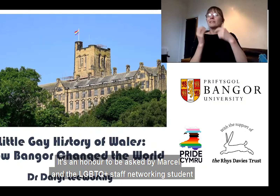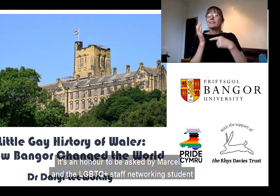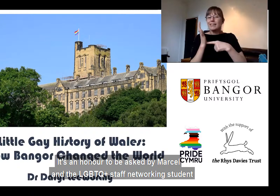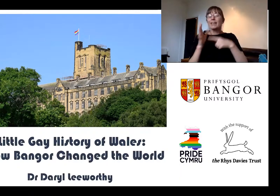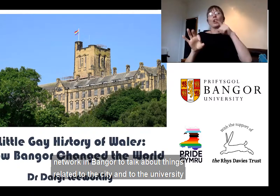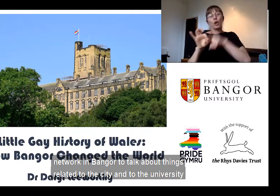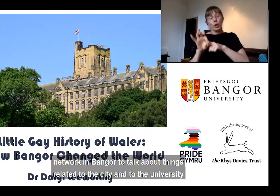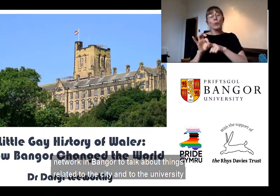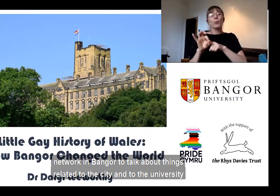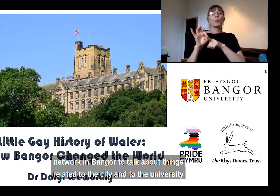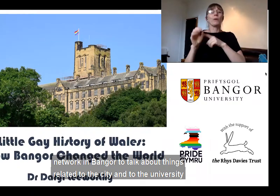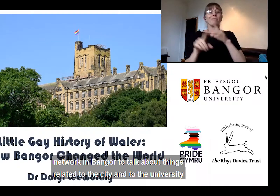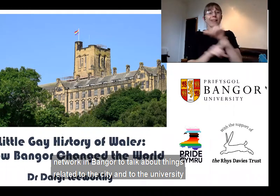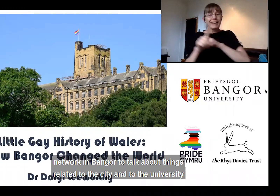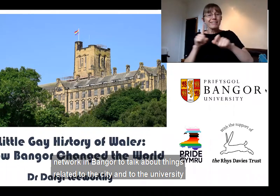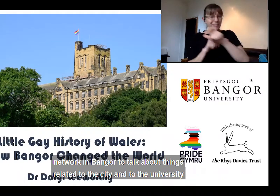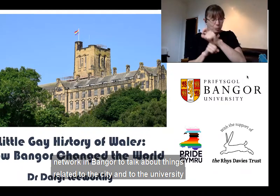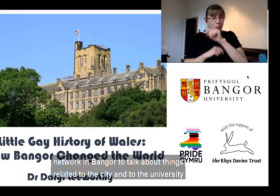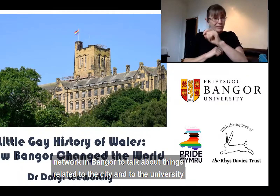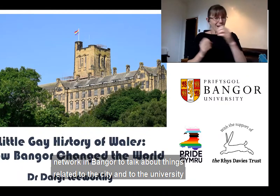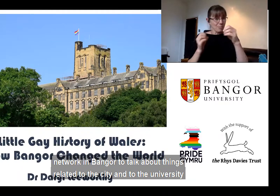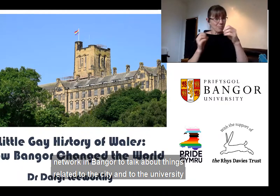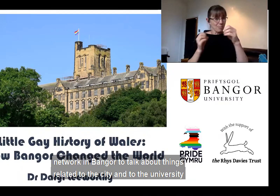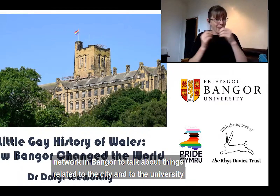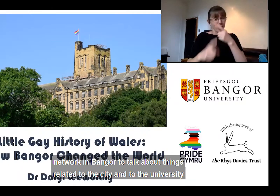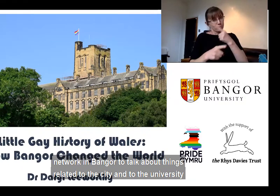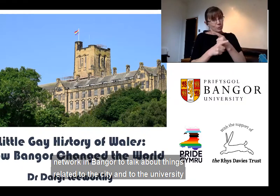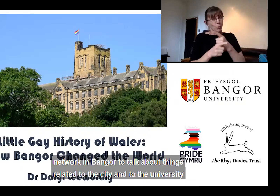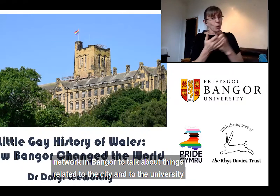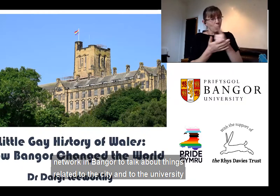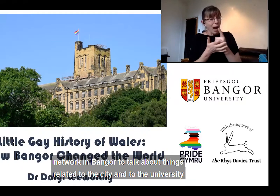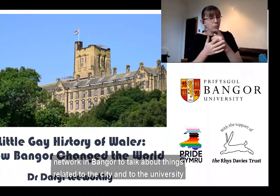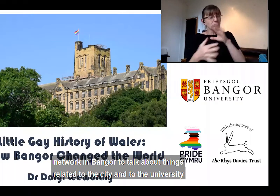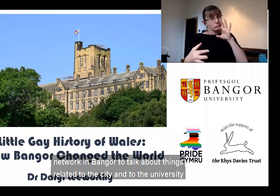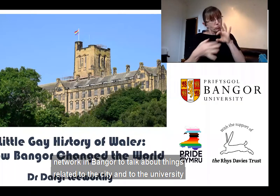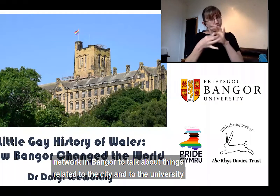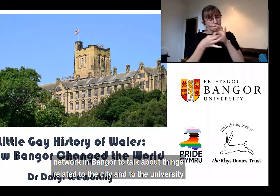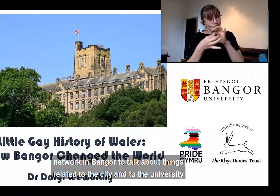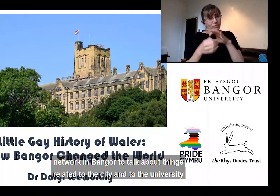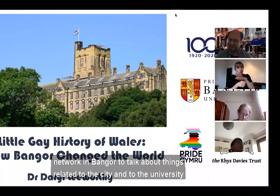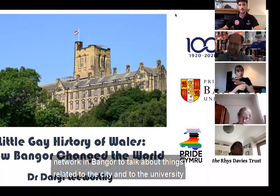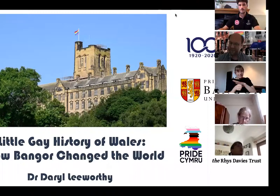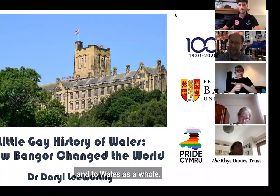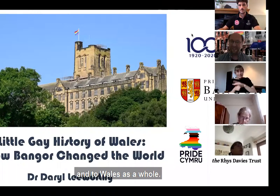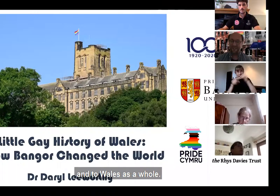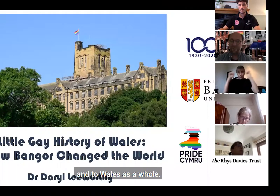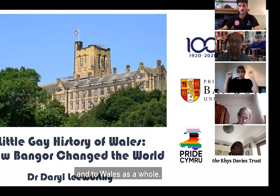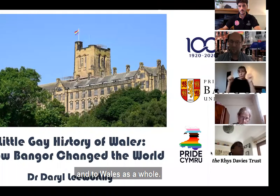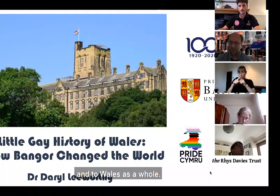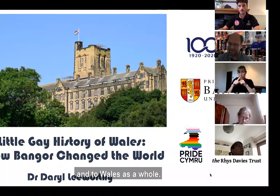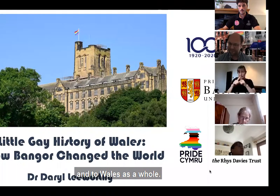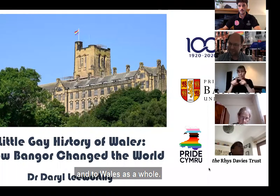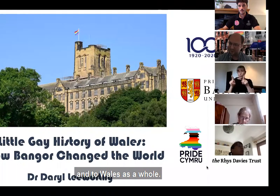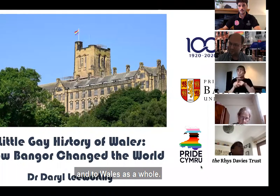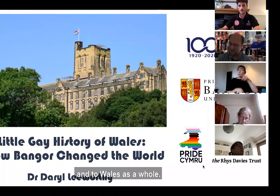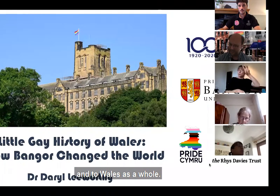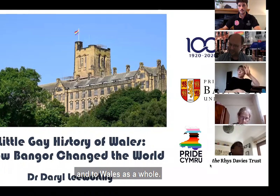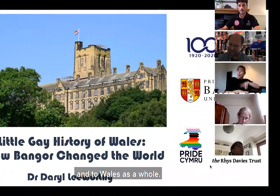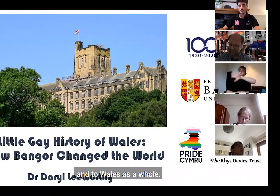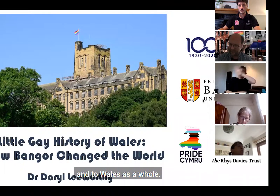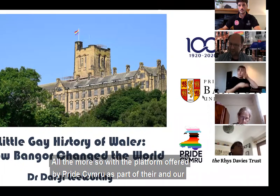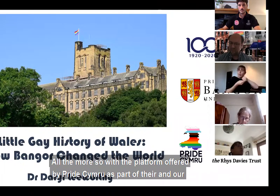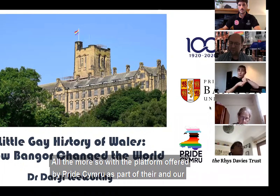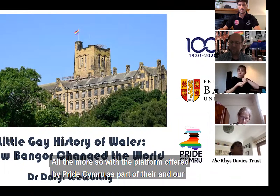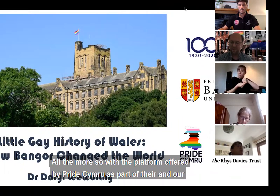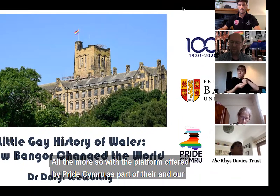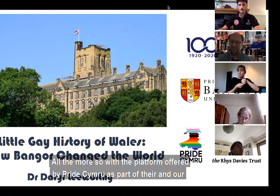network and student network in Bangor to talk about things related to the city and to the university and to Wales as a whole.